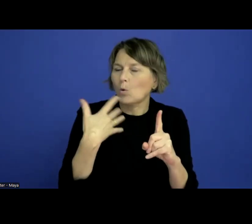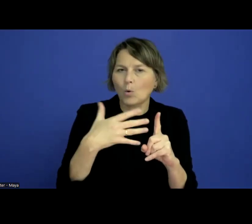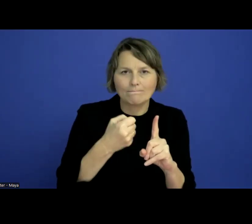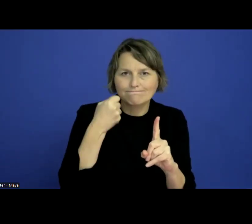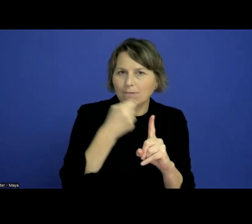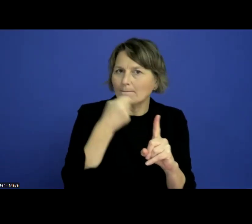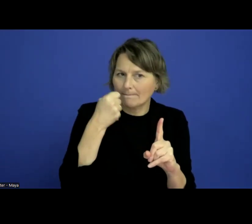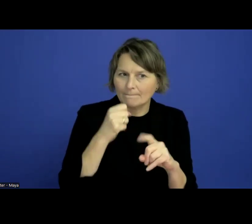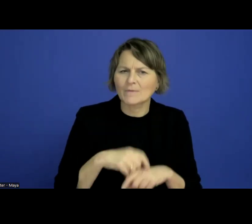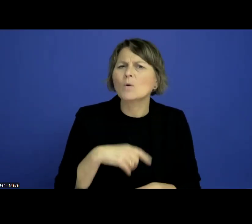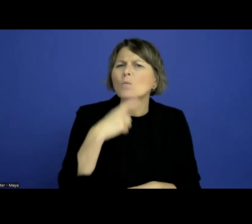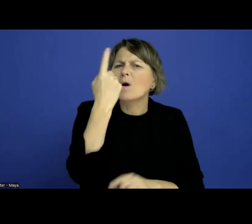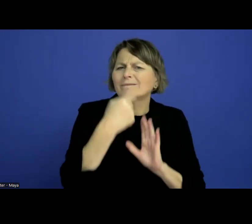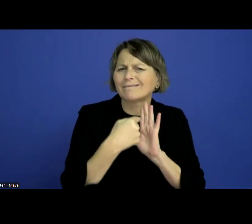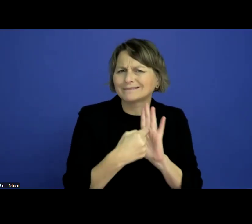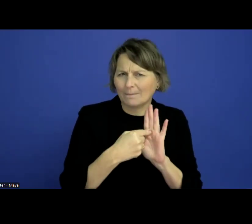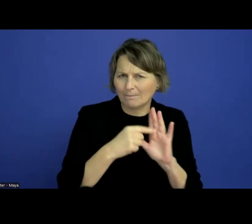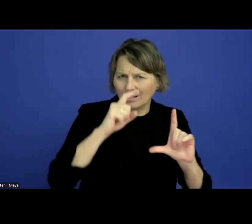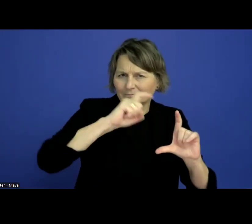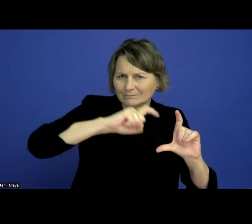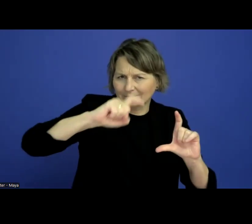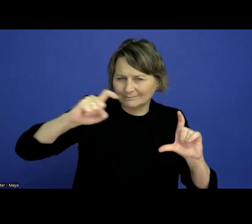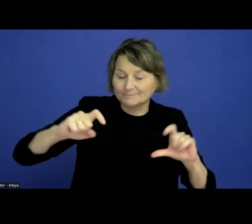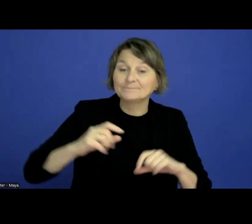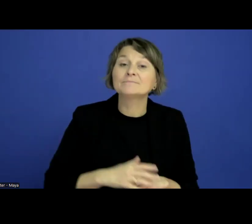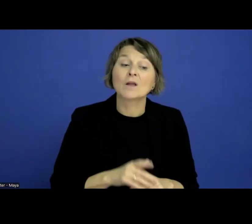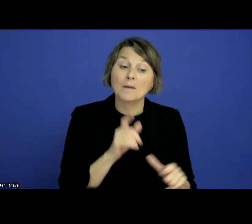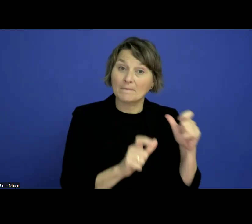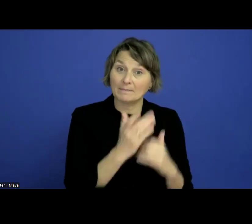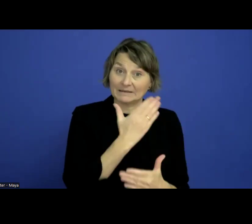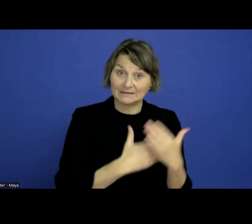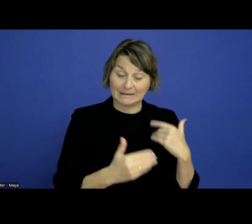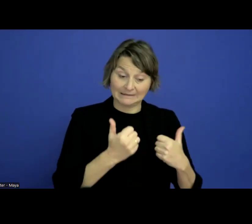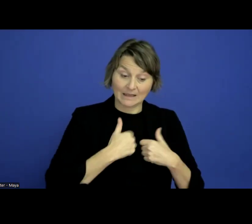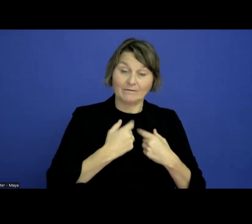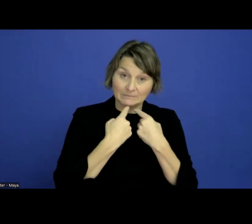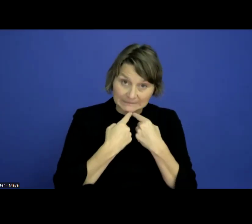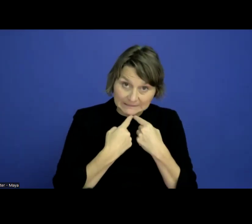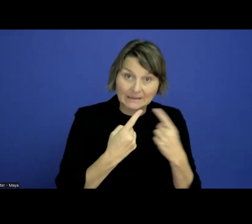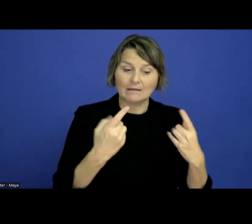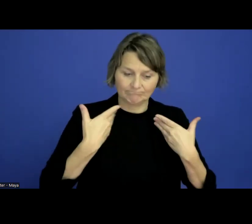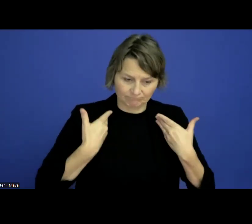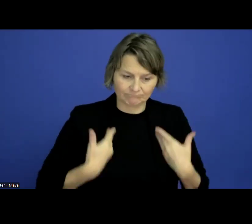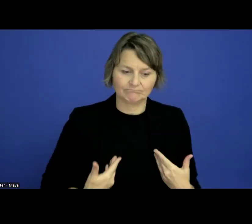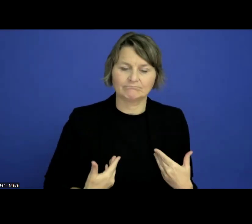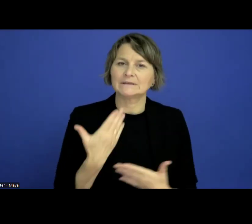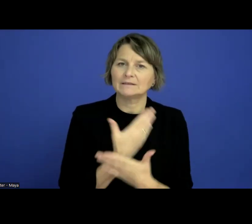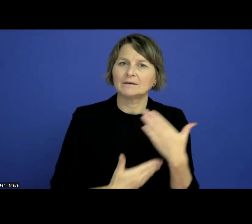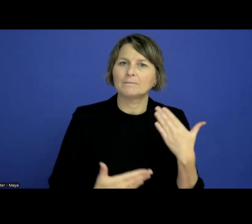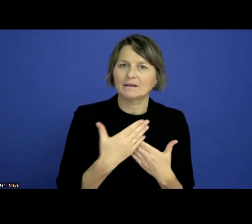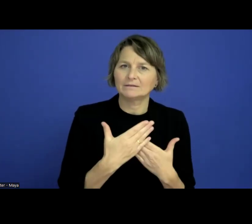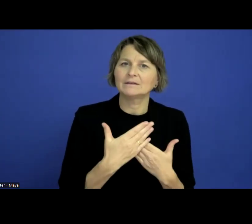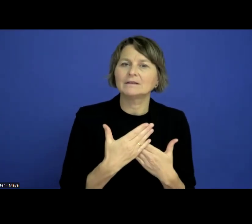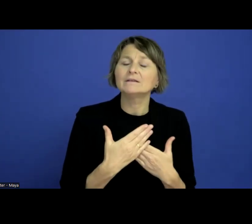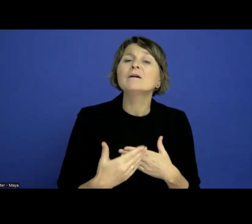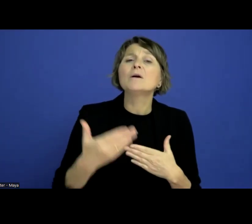figure, the disclosure of people with disability among employees raised from a little